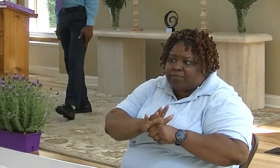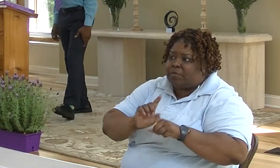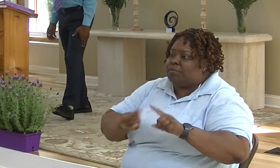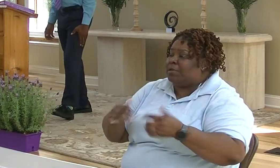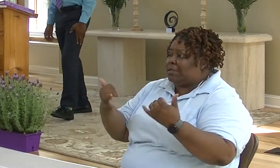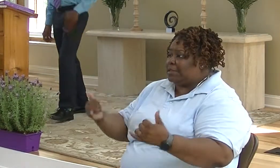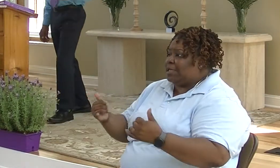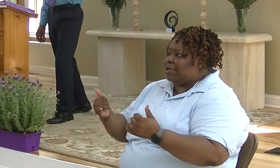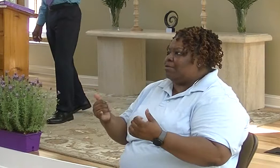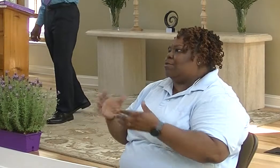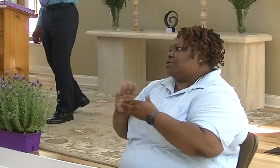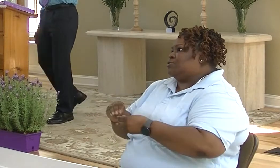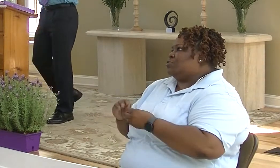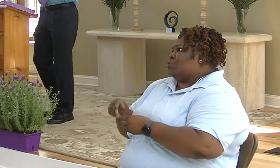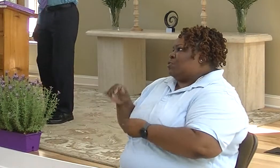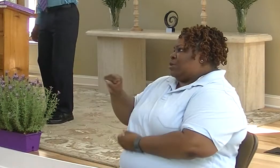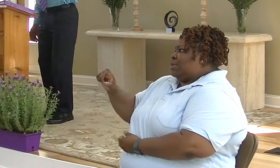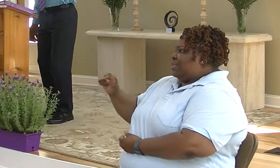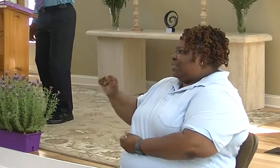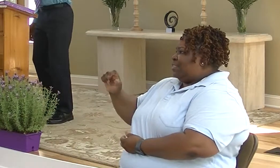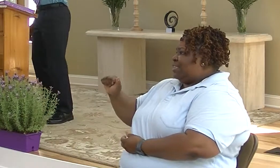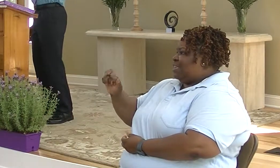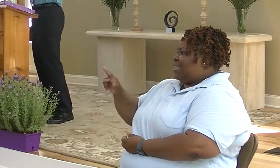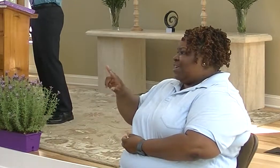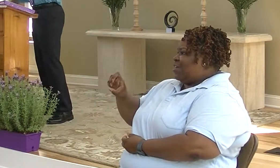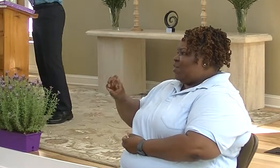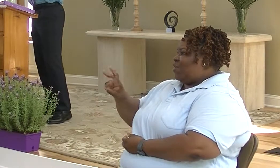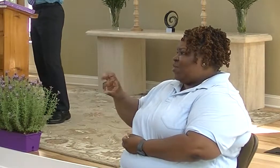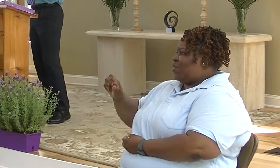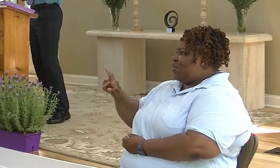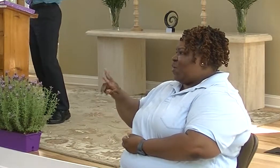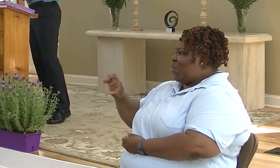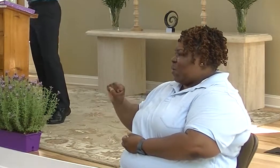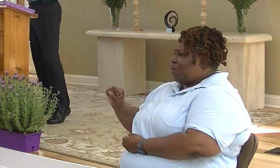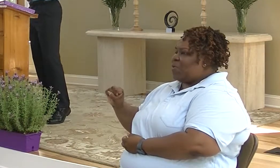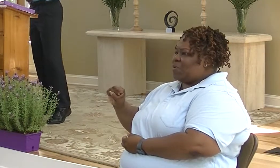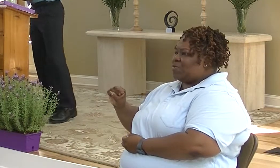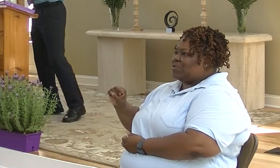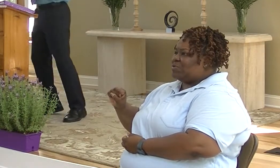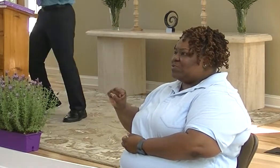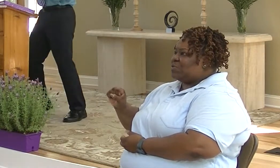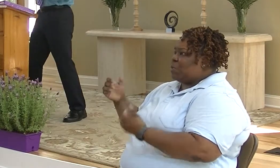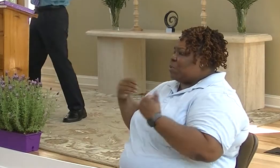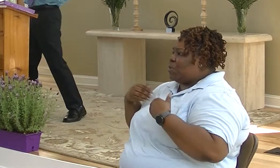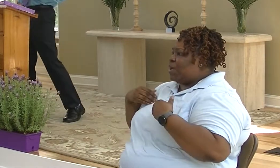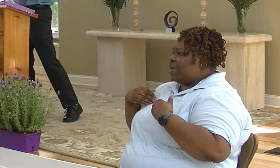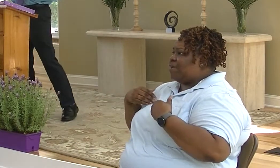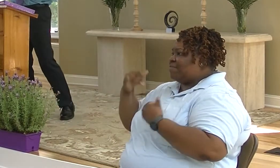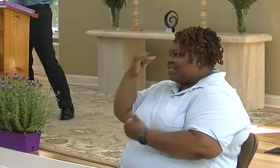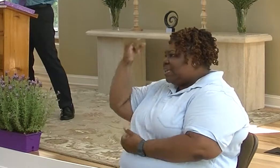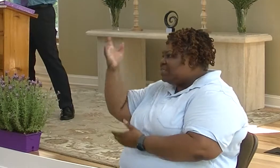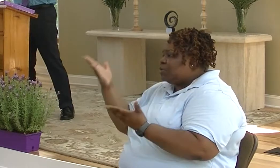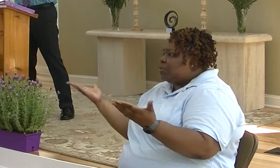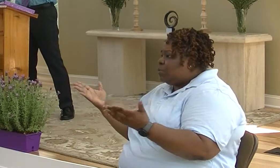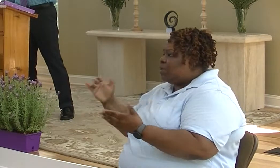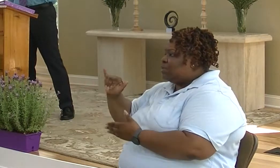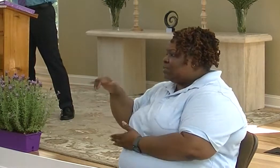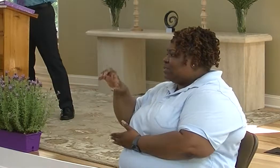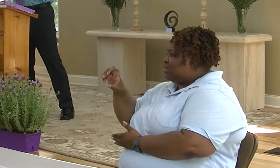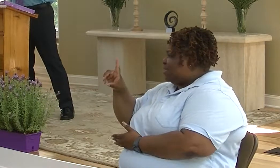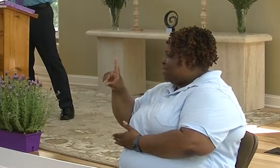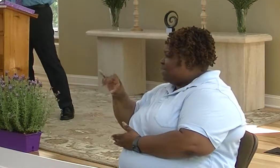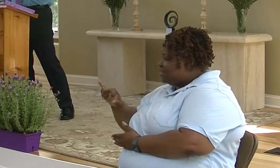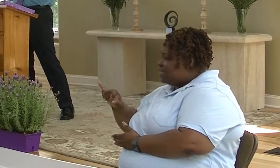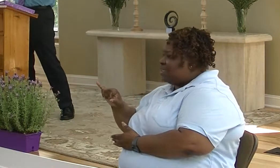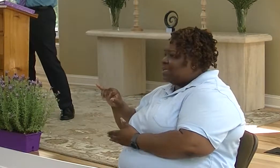would have envisioned that at some point Star Wars would birth the idea of the Jedi, which eventually would actually become a